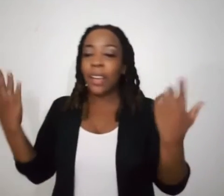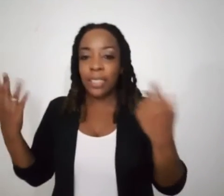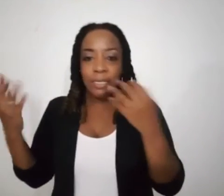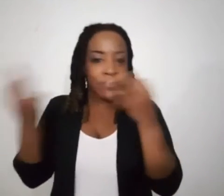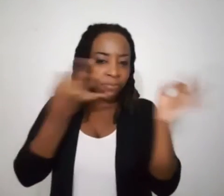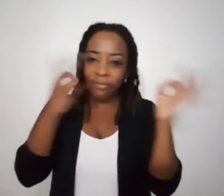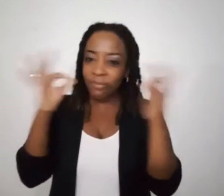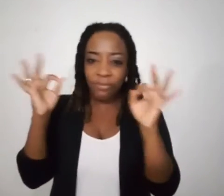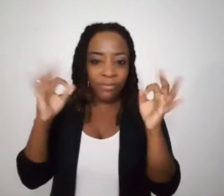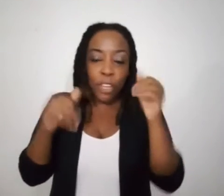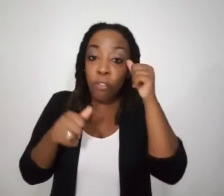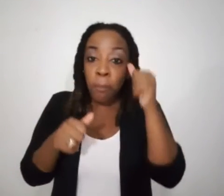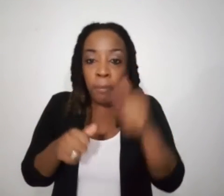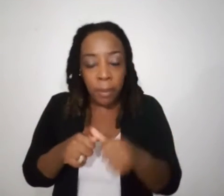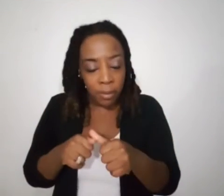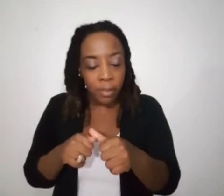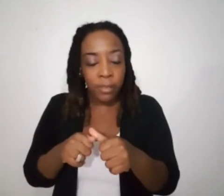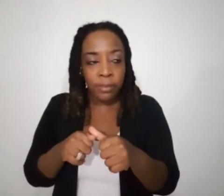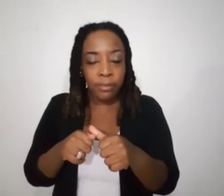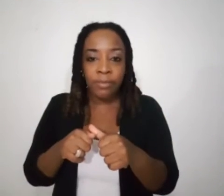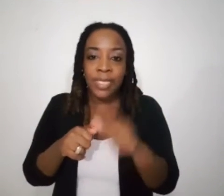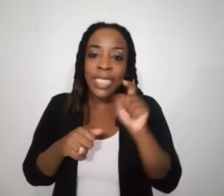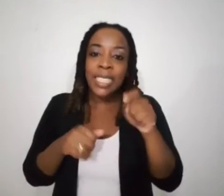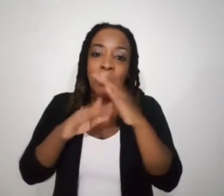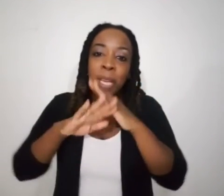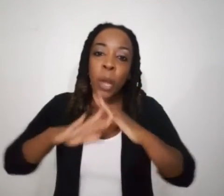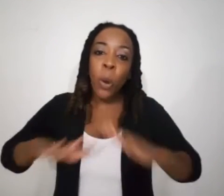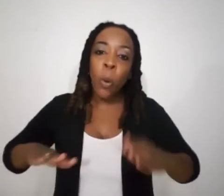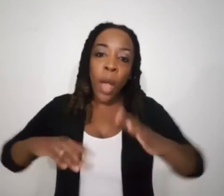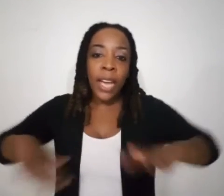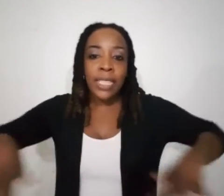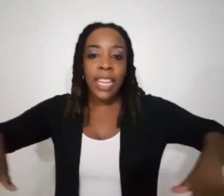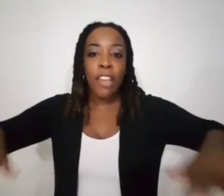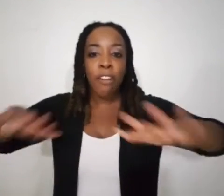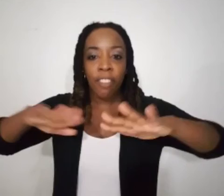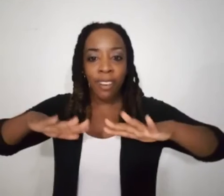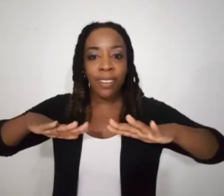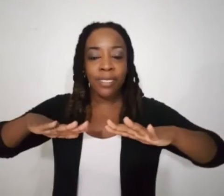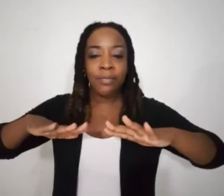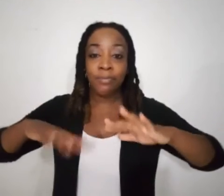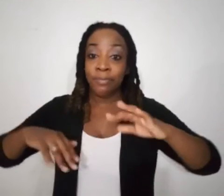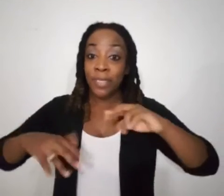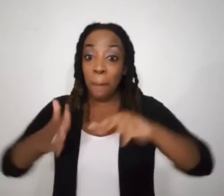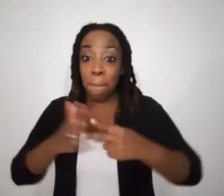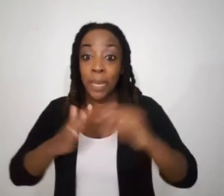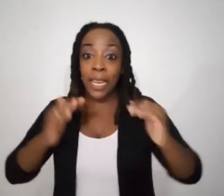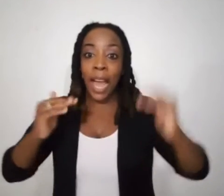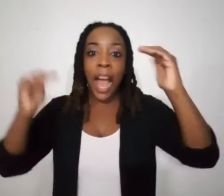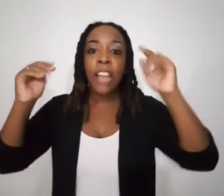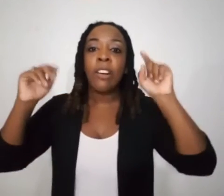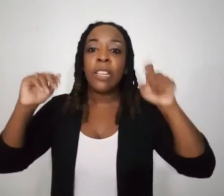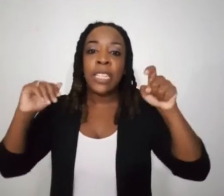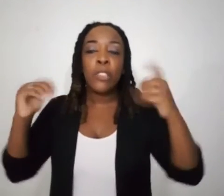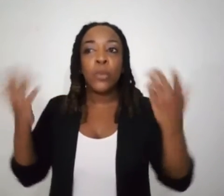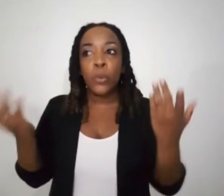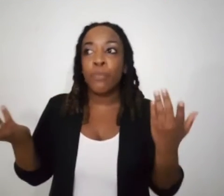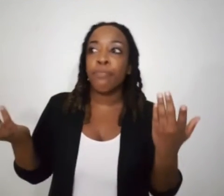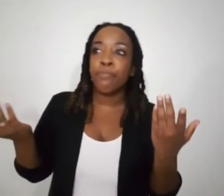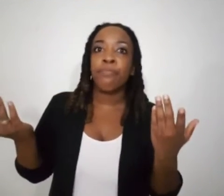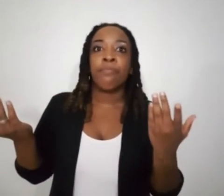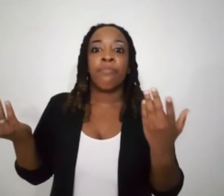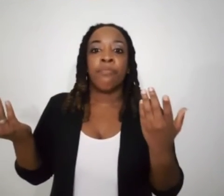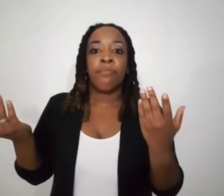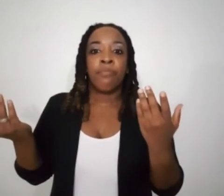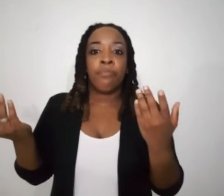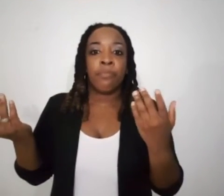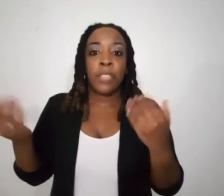child can go off to sleep. So the adults kind of have to tone down their activities in order to make sure that children get the